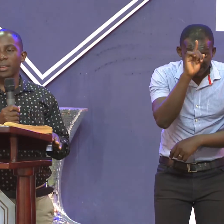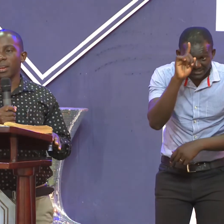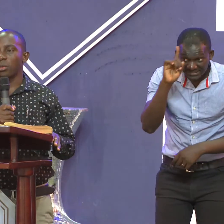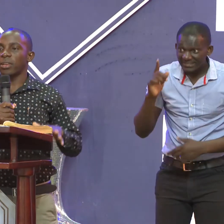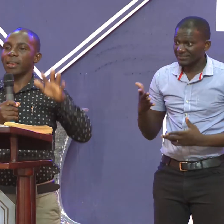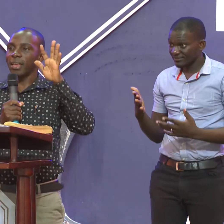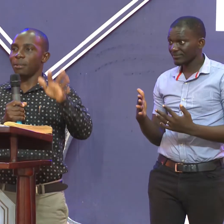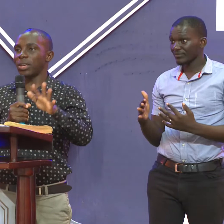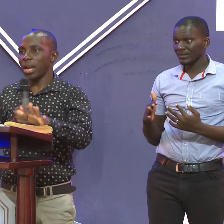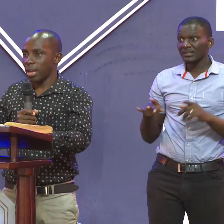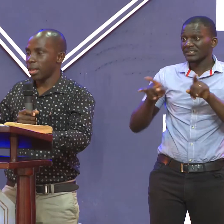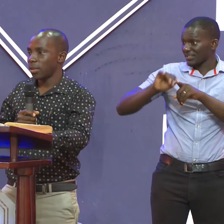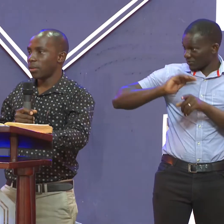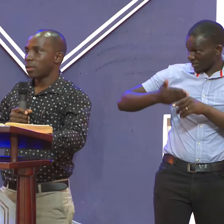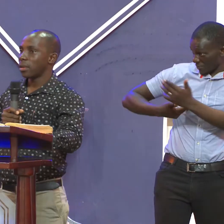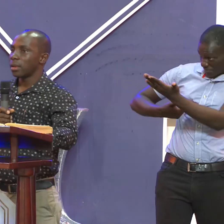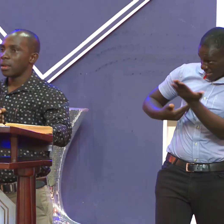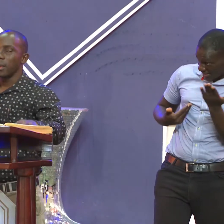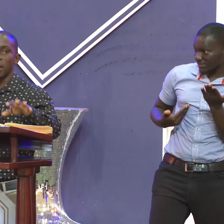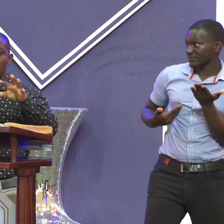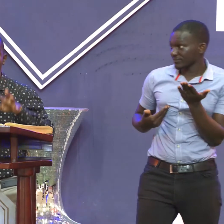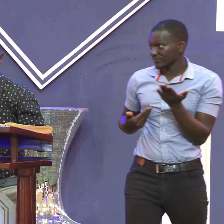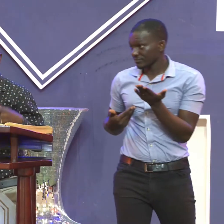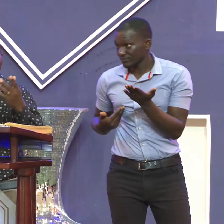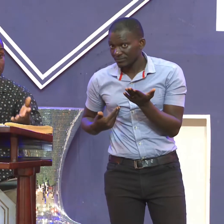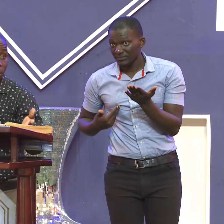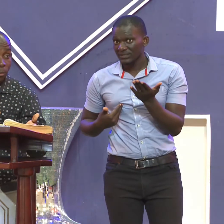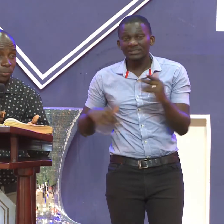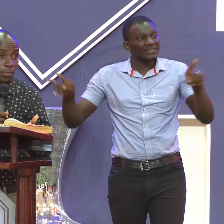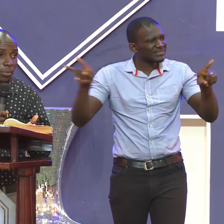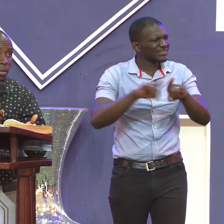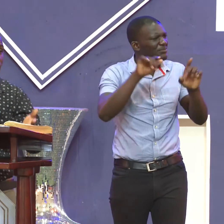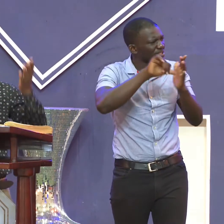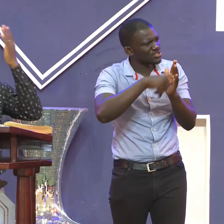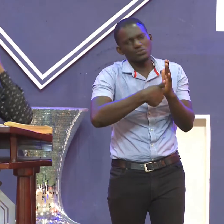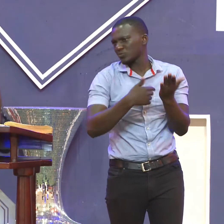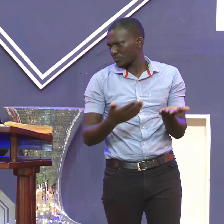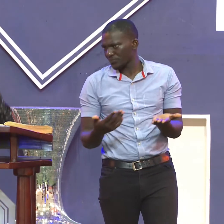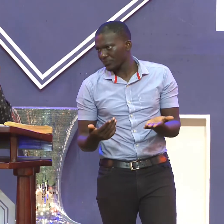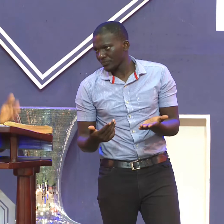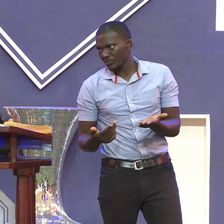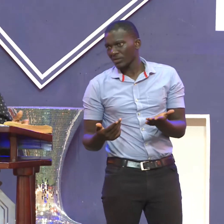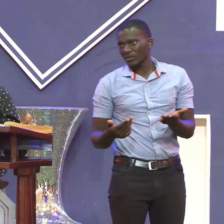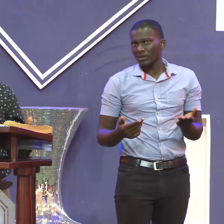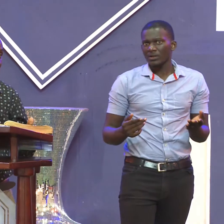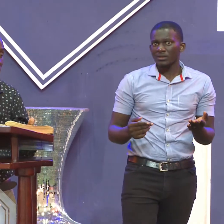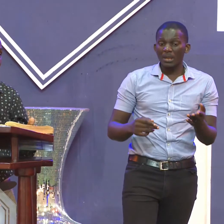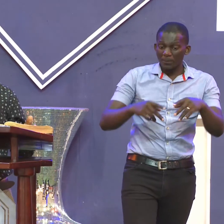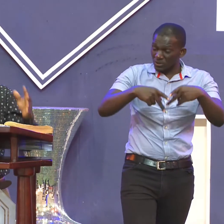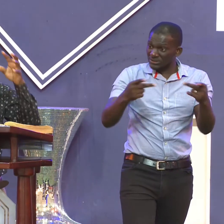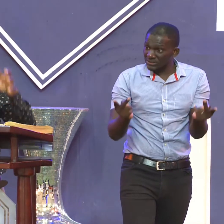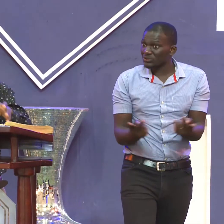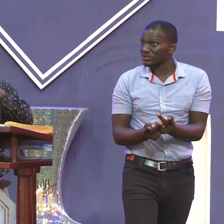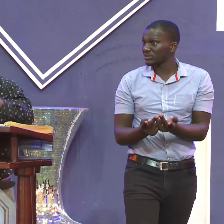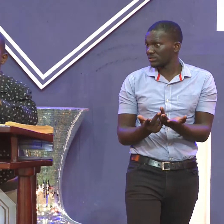kings, atera ne kusaidia yabachala, and also on the sides of the women, ensonga yem, in the same issue, positioning, the